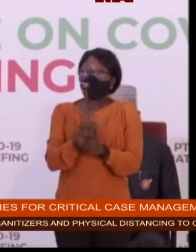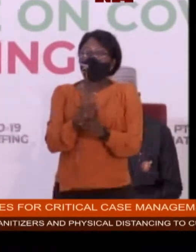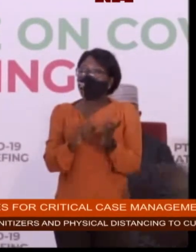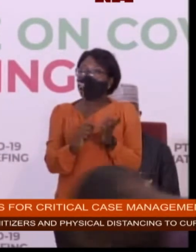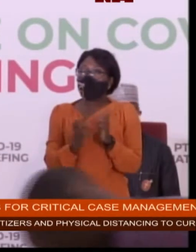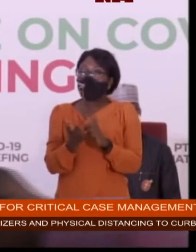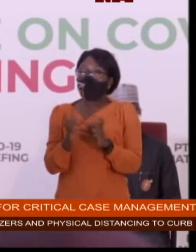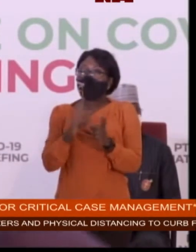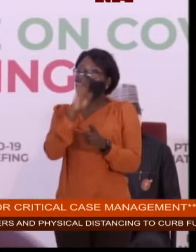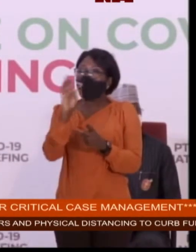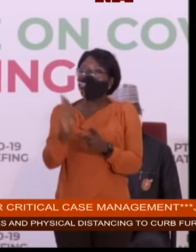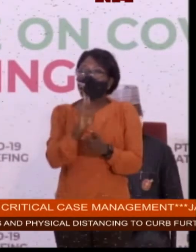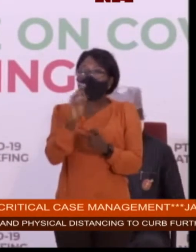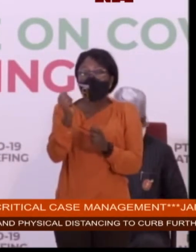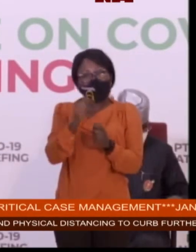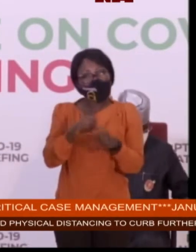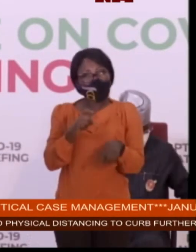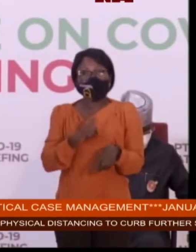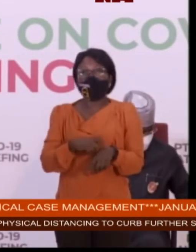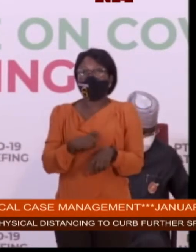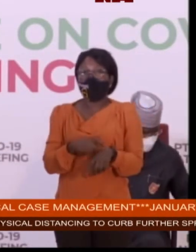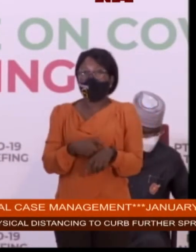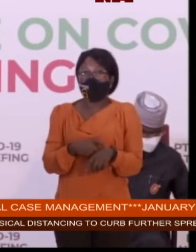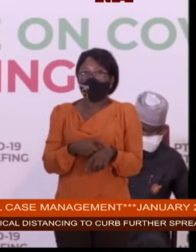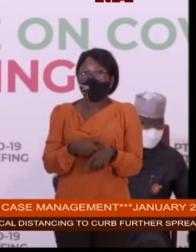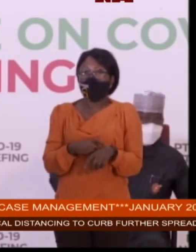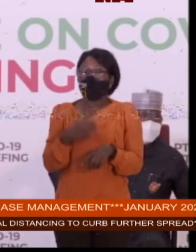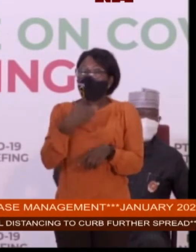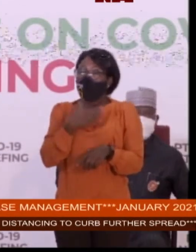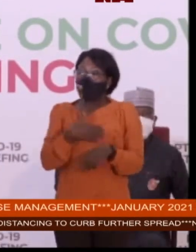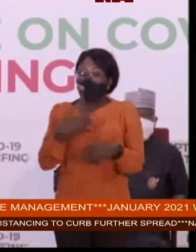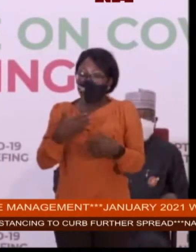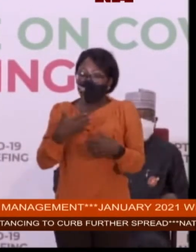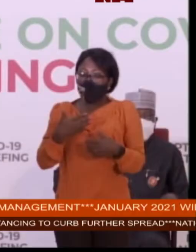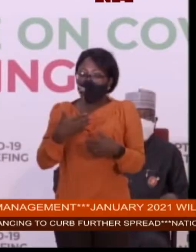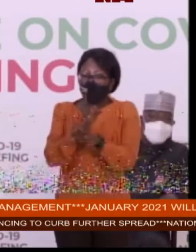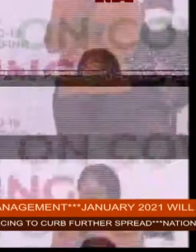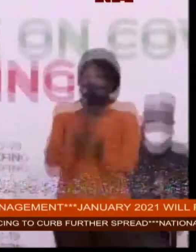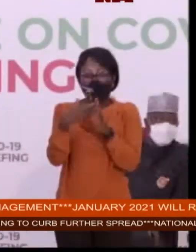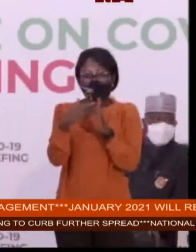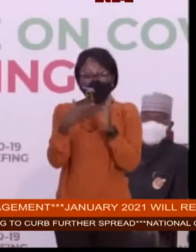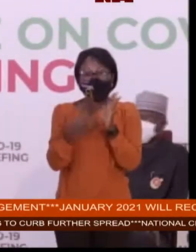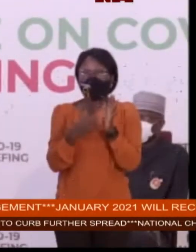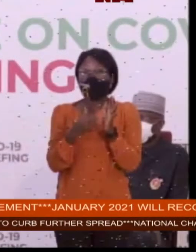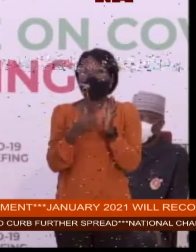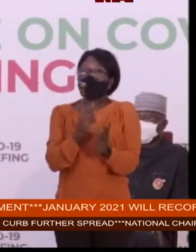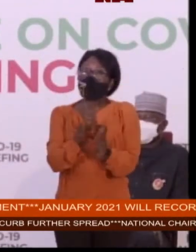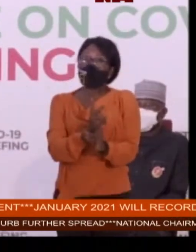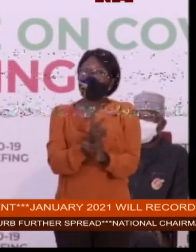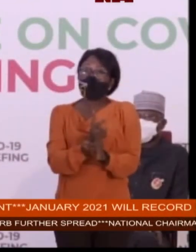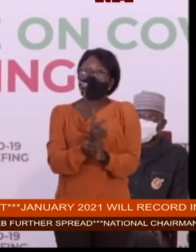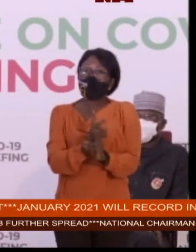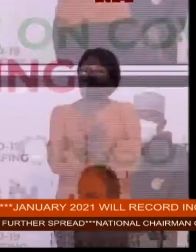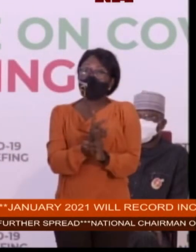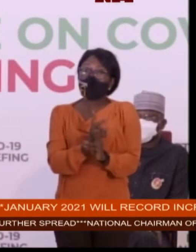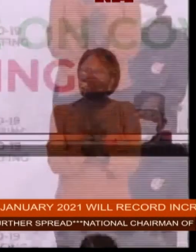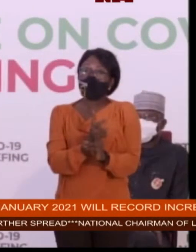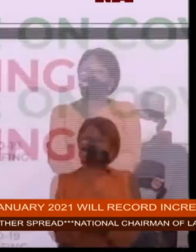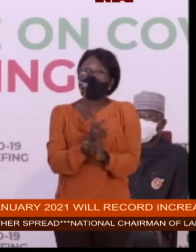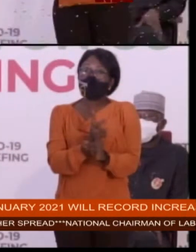matasa kuna amfani da ita ku aika da sakonni a kuma abubuwa to wannan lokaci ne na ai amfani da irin